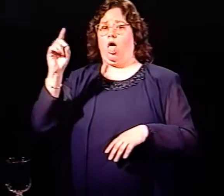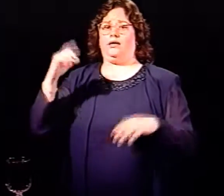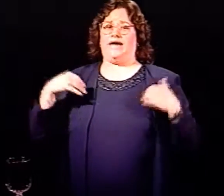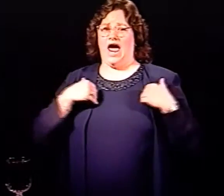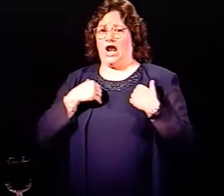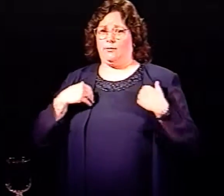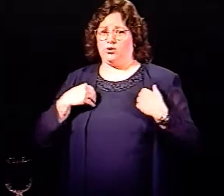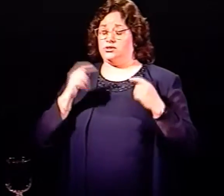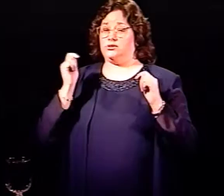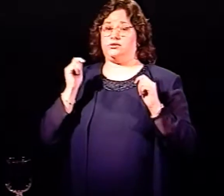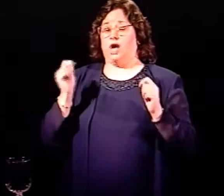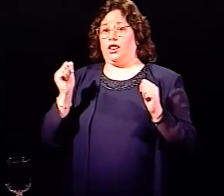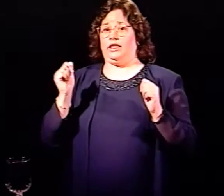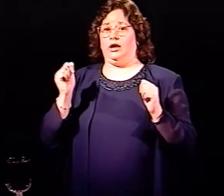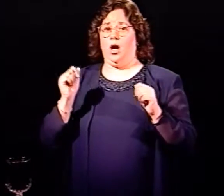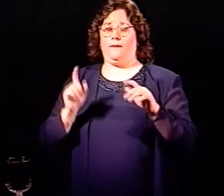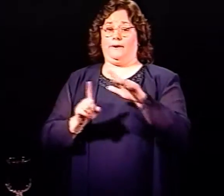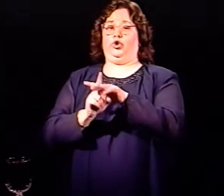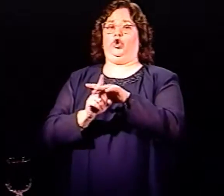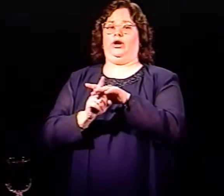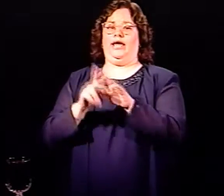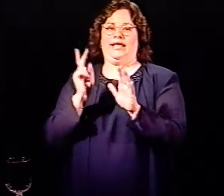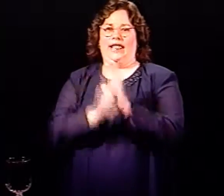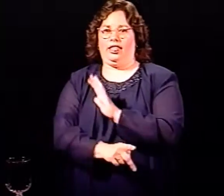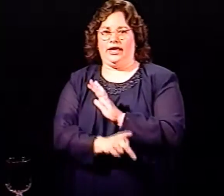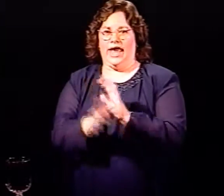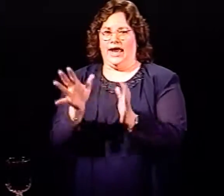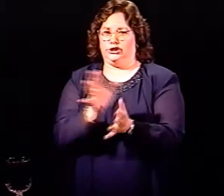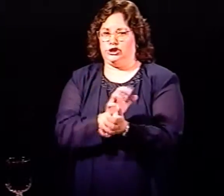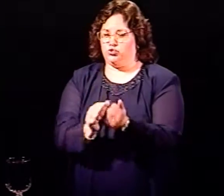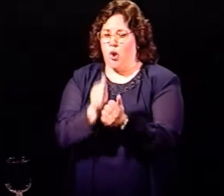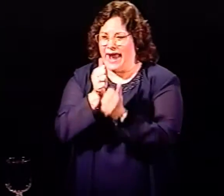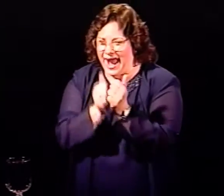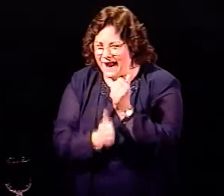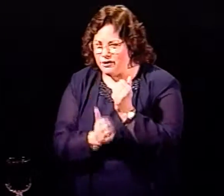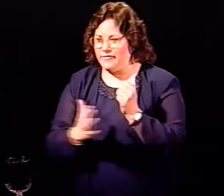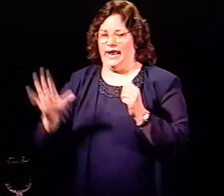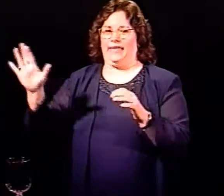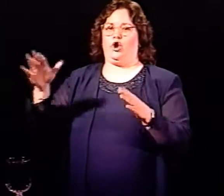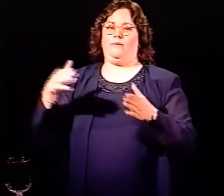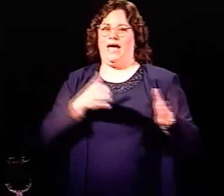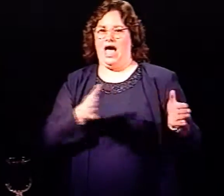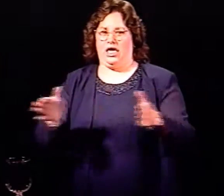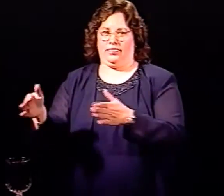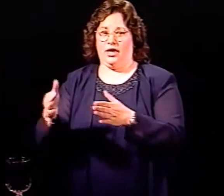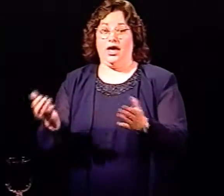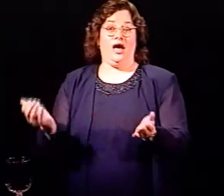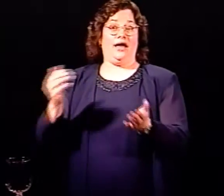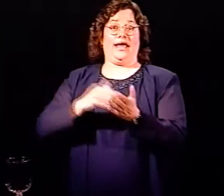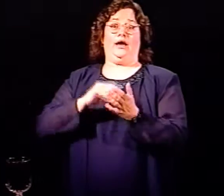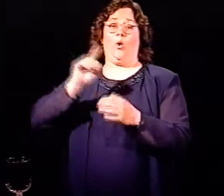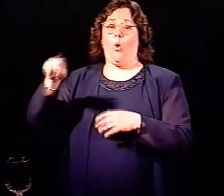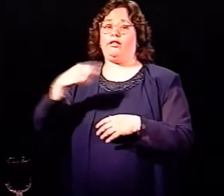Wild animals. Wild animals suddenly appeared, killing and destroying everything in their path.